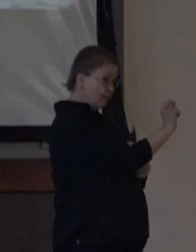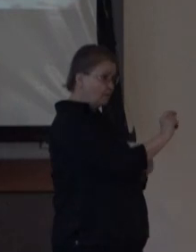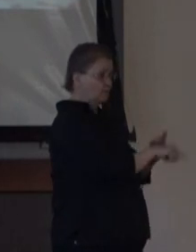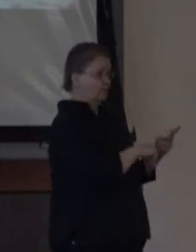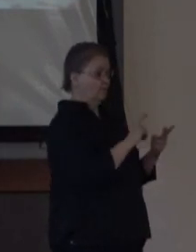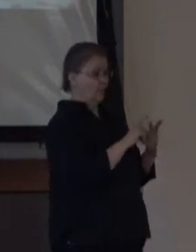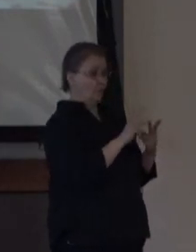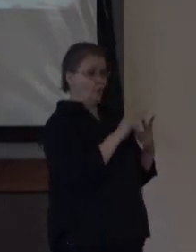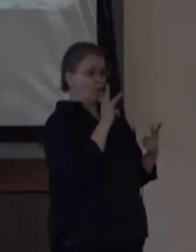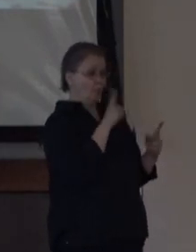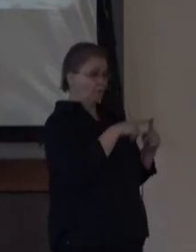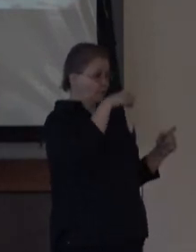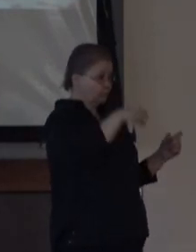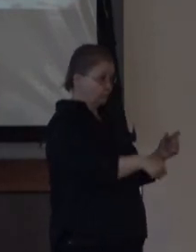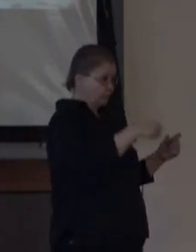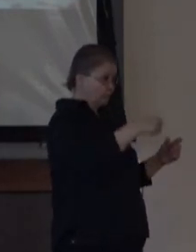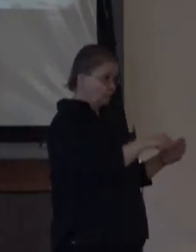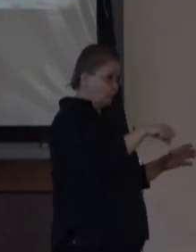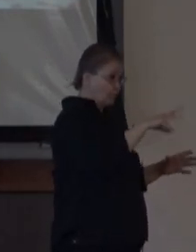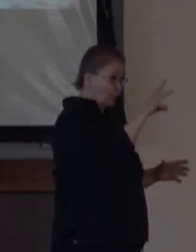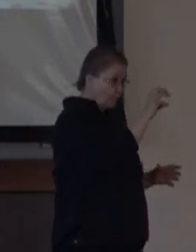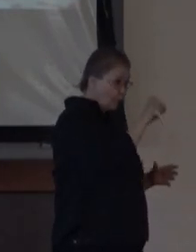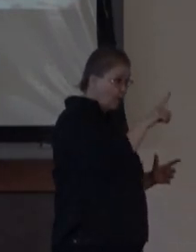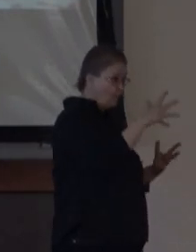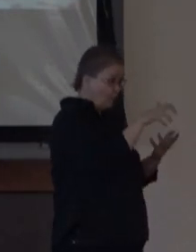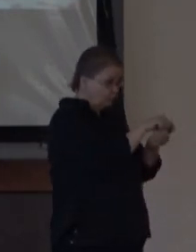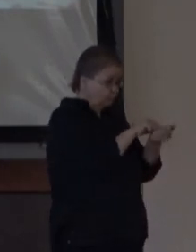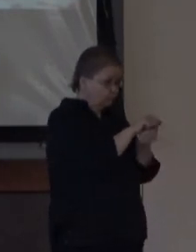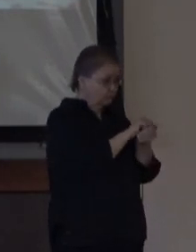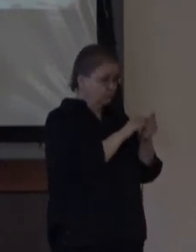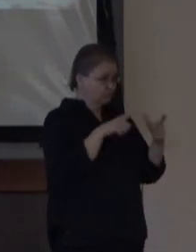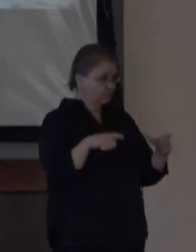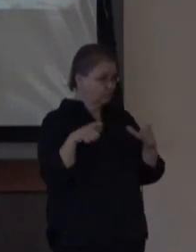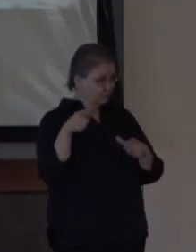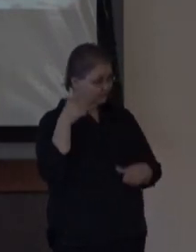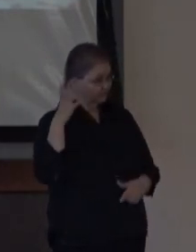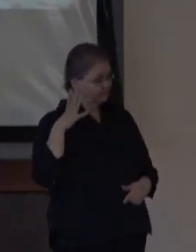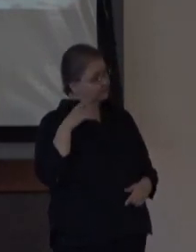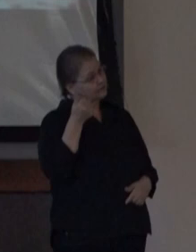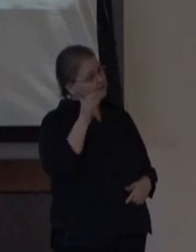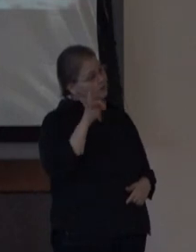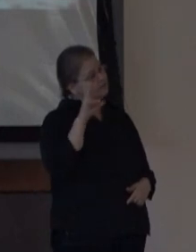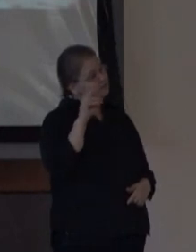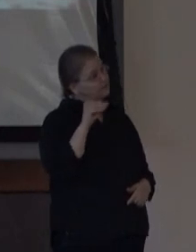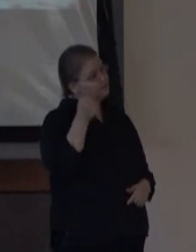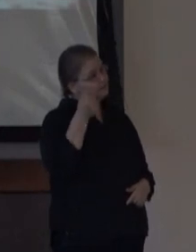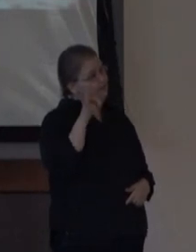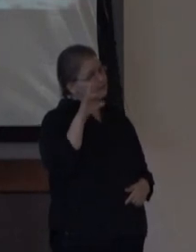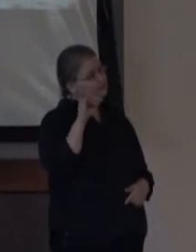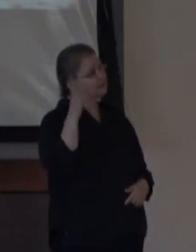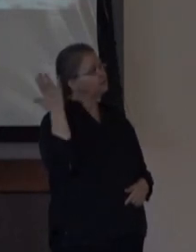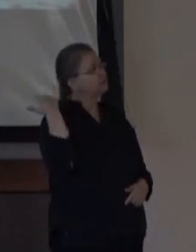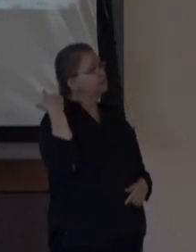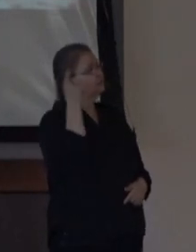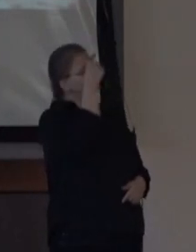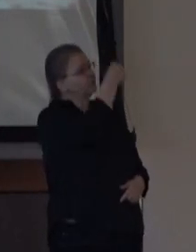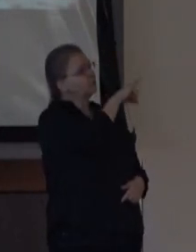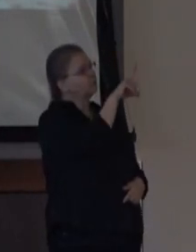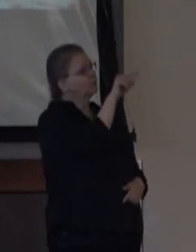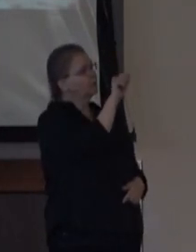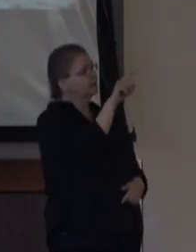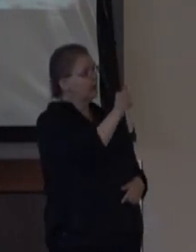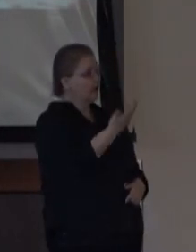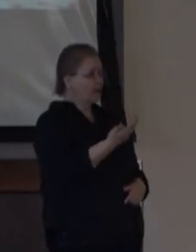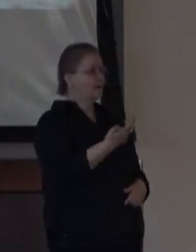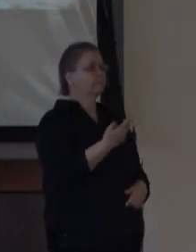had to go get water from a well when they wanted to wash dishes. And this was in the 1960s and 1970s in Louisiana.